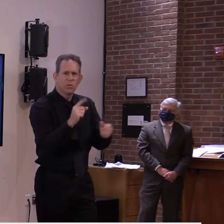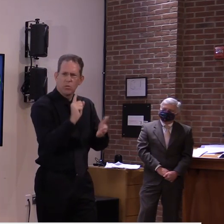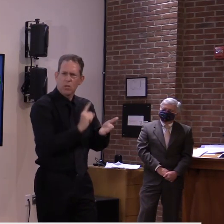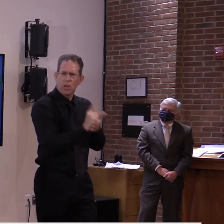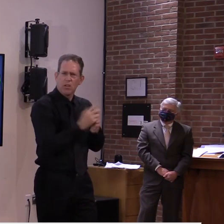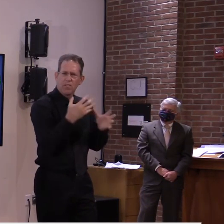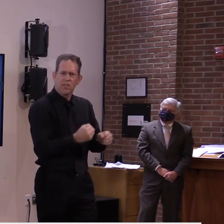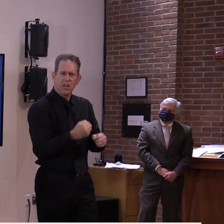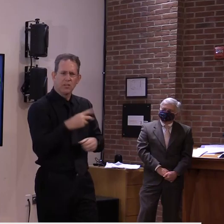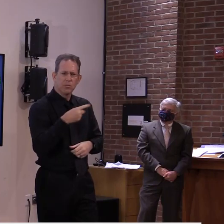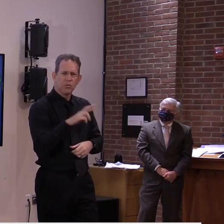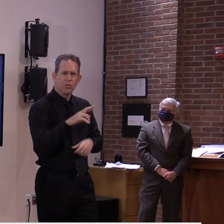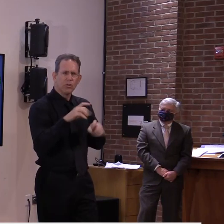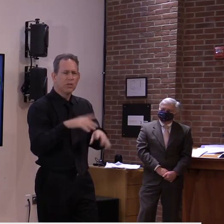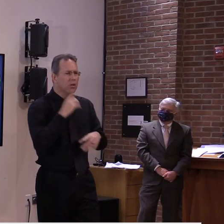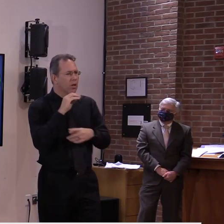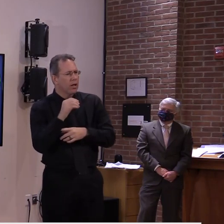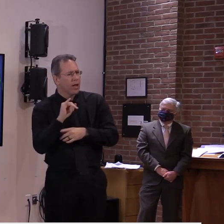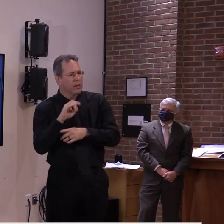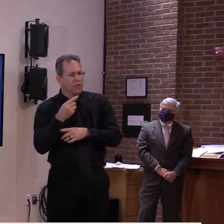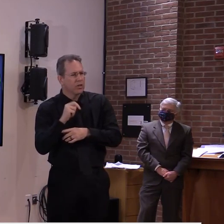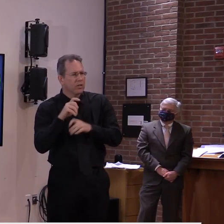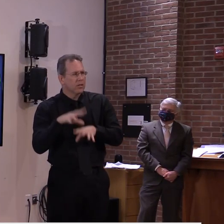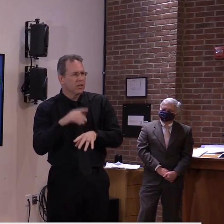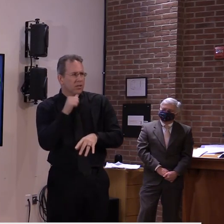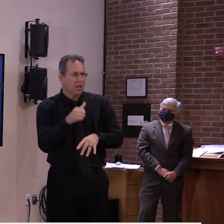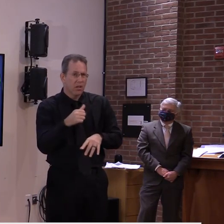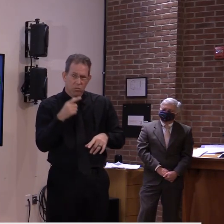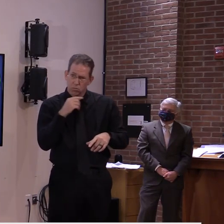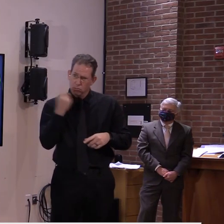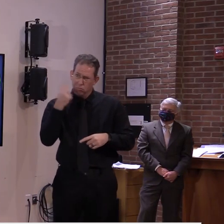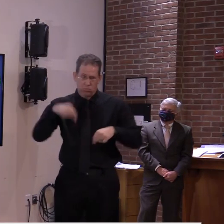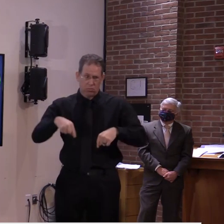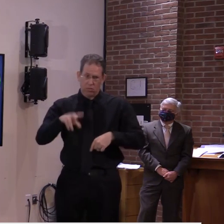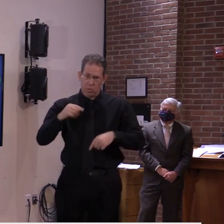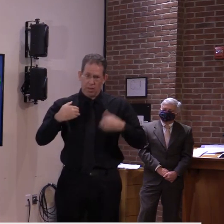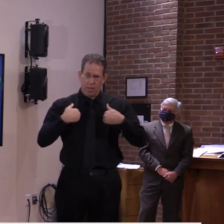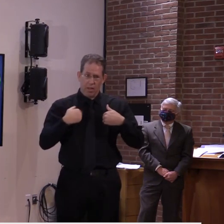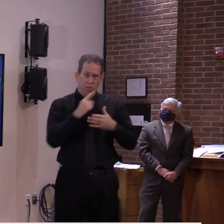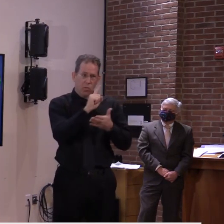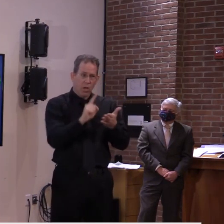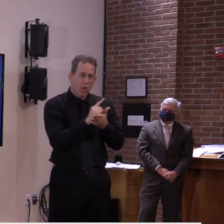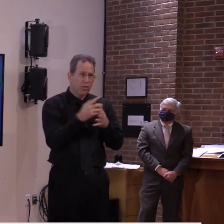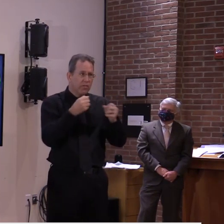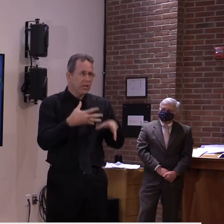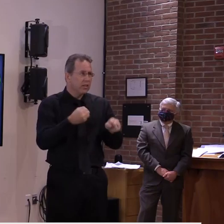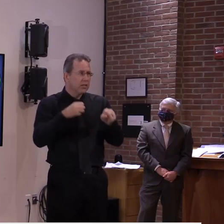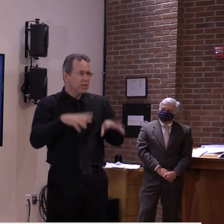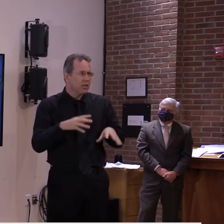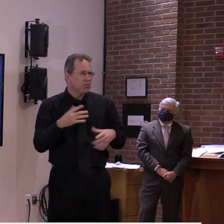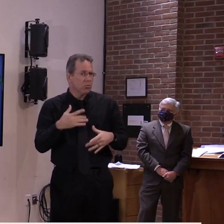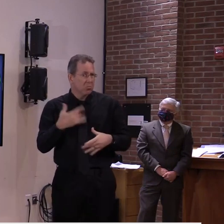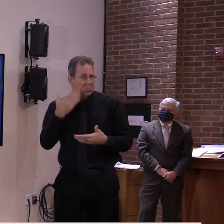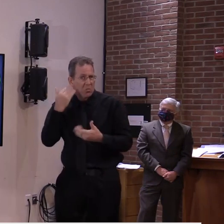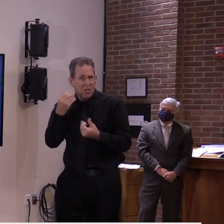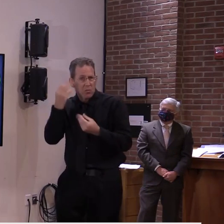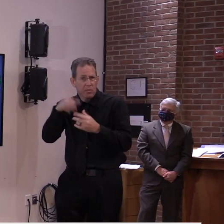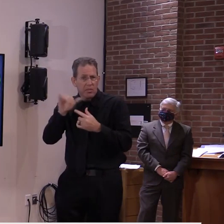does this test exist? And if so, is it being widely used or supplies limited? Yeah,